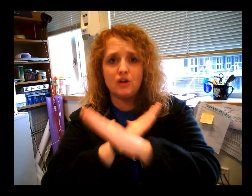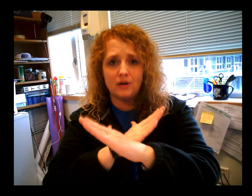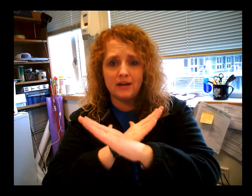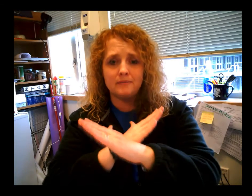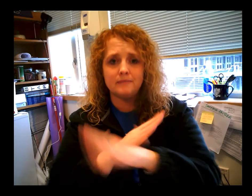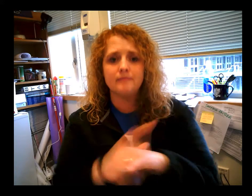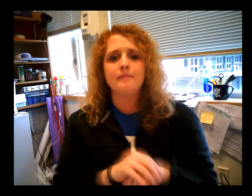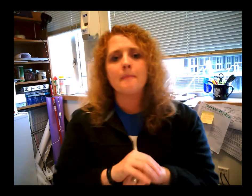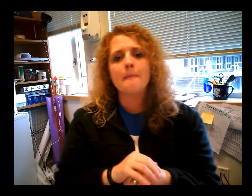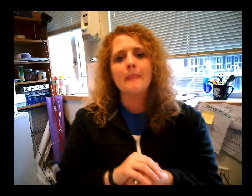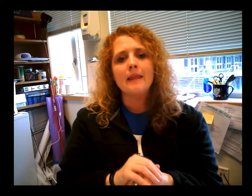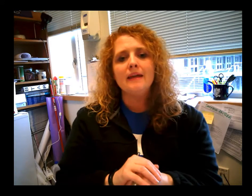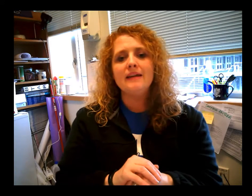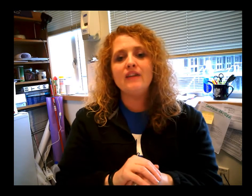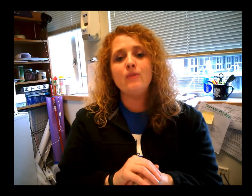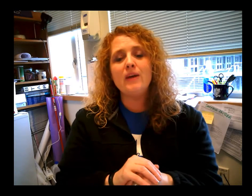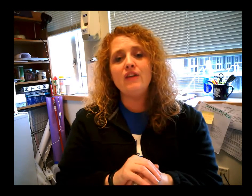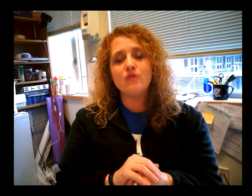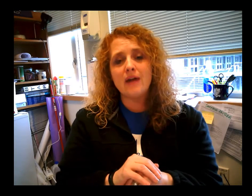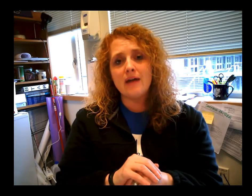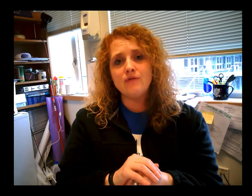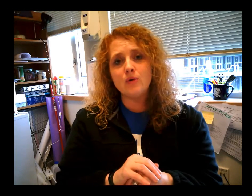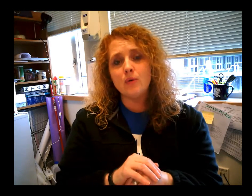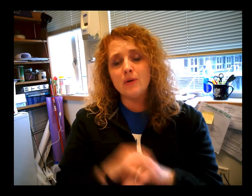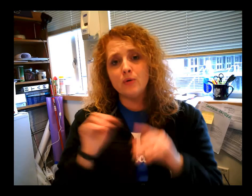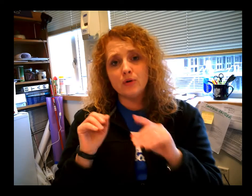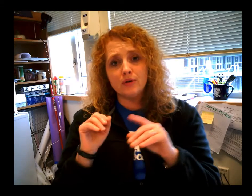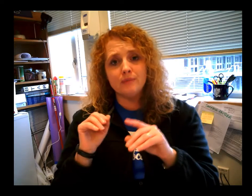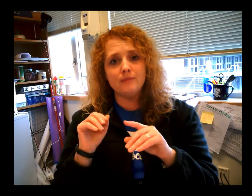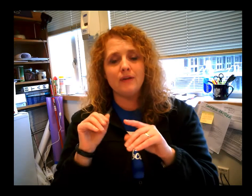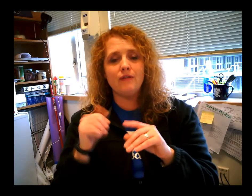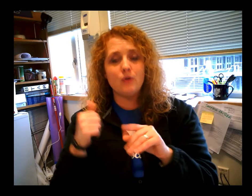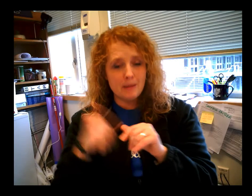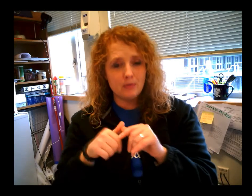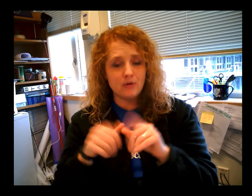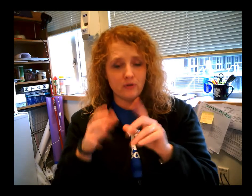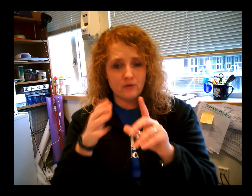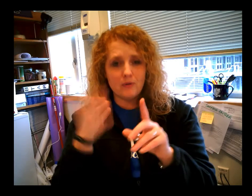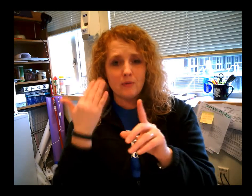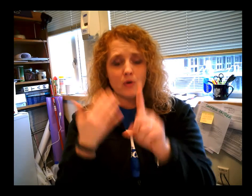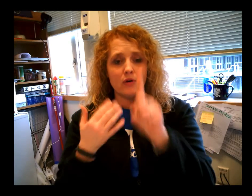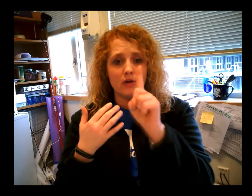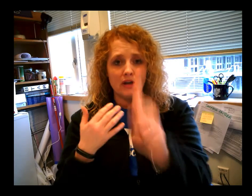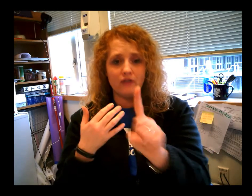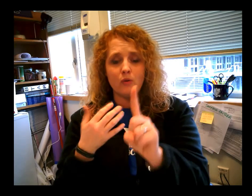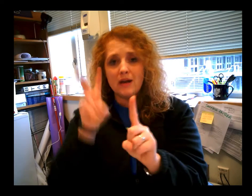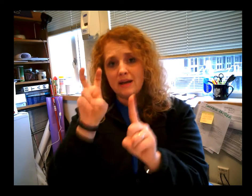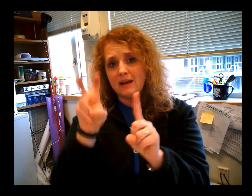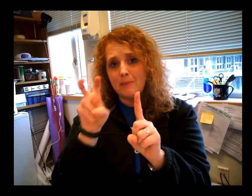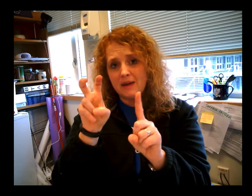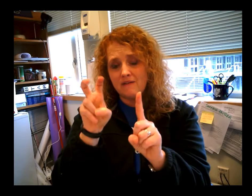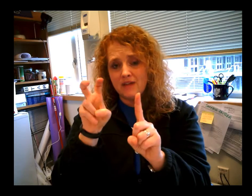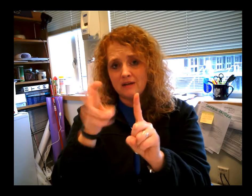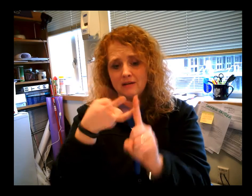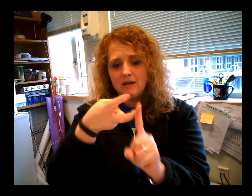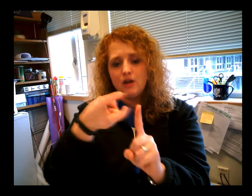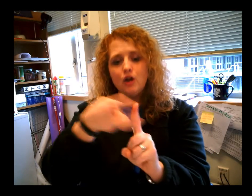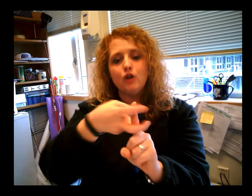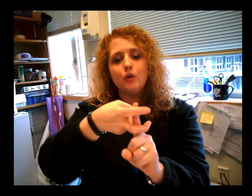security. Next one is draft or recruiter. If you remember those from before, it's a 1 and a bent V. You're pulling